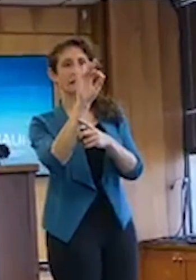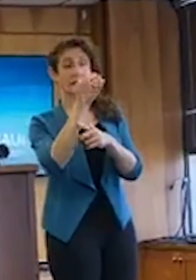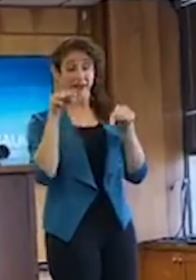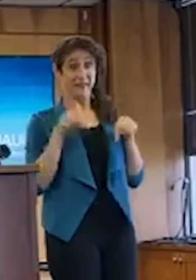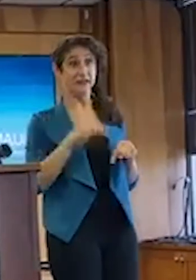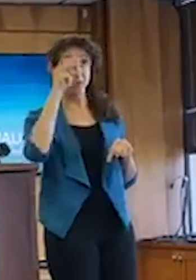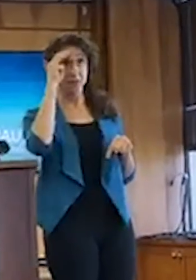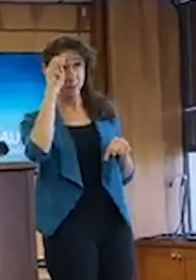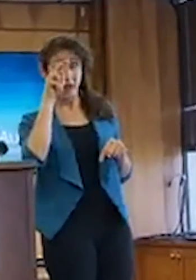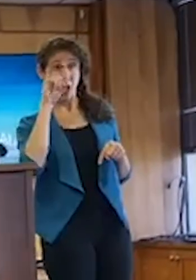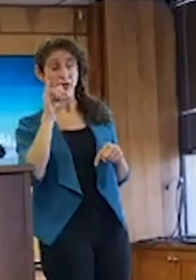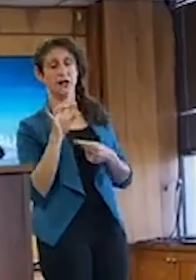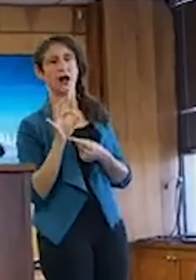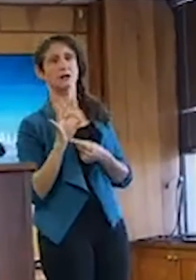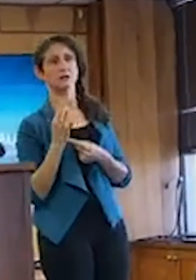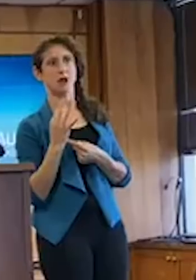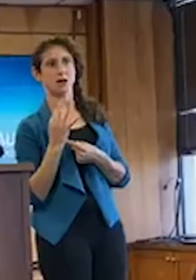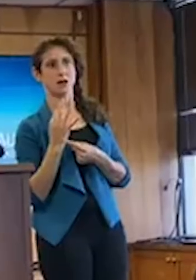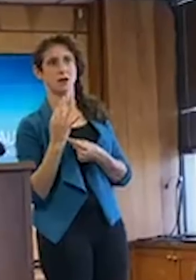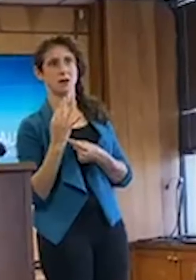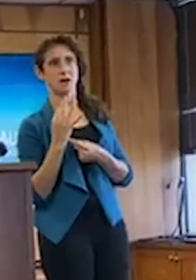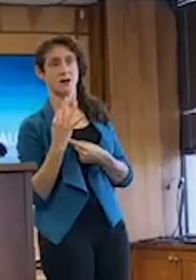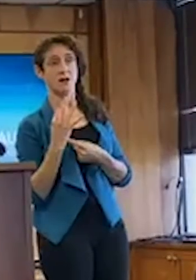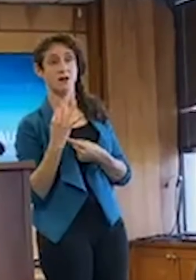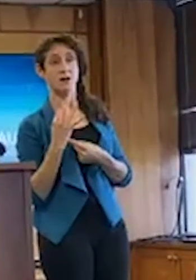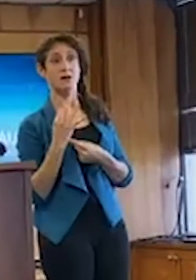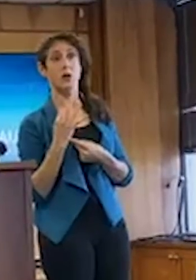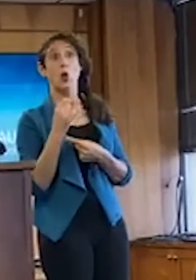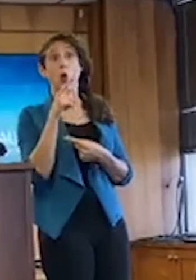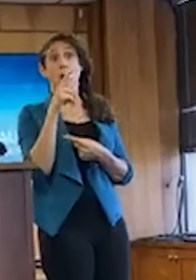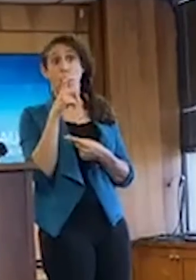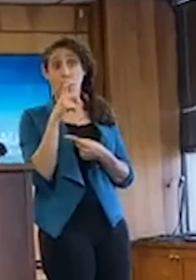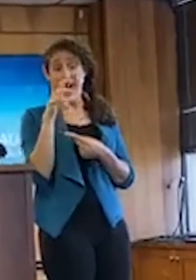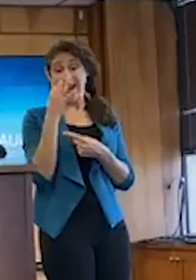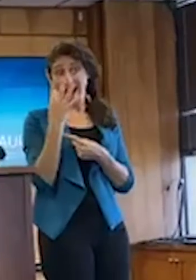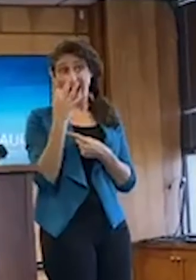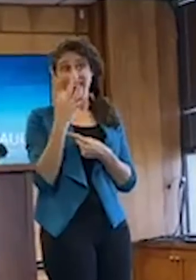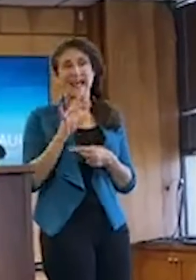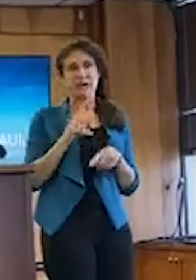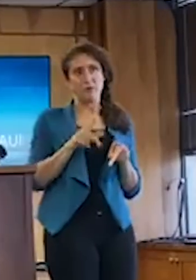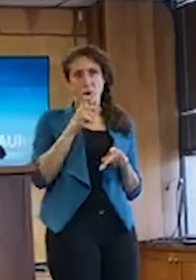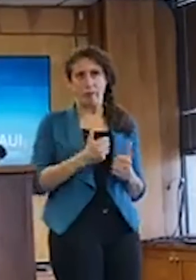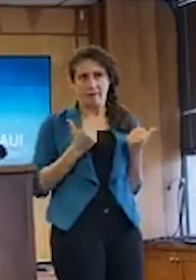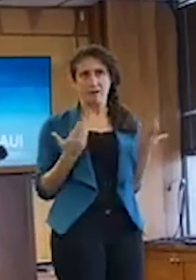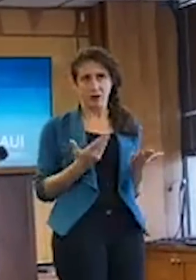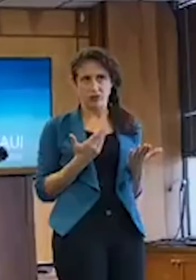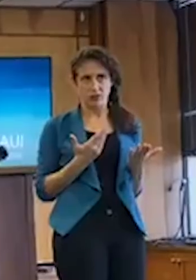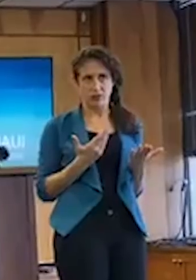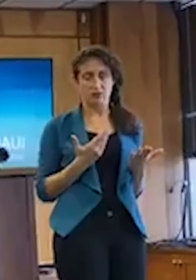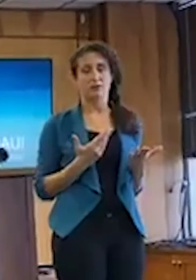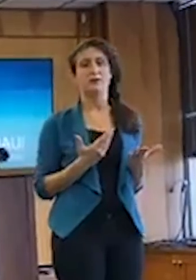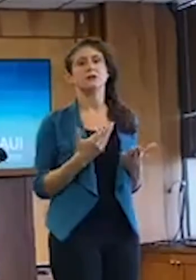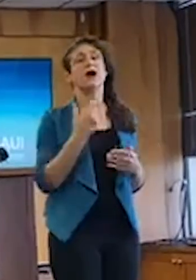that 9, 8 are residents. Okay? So the others that I understand the state is taking off